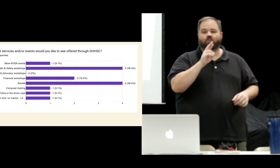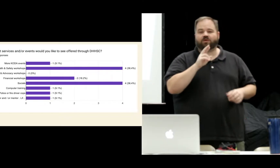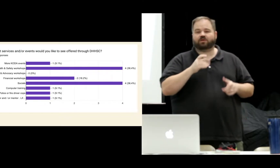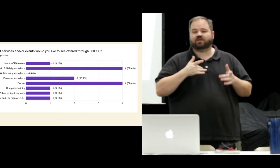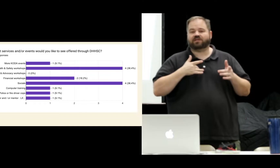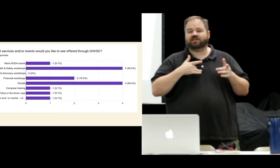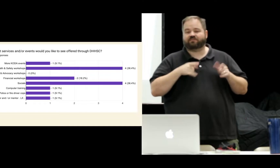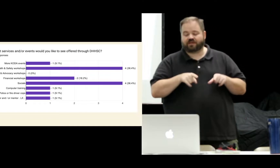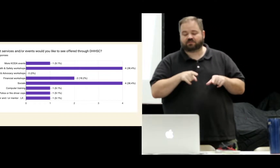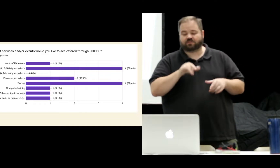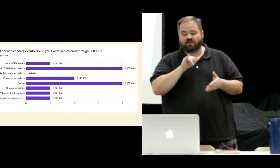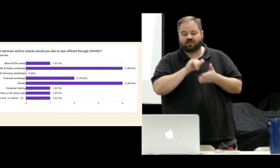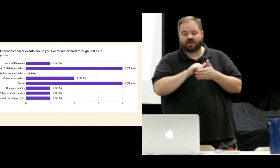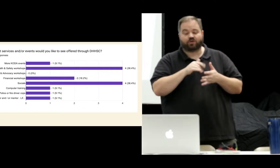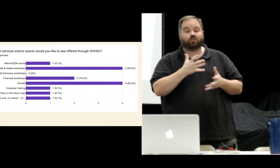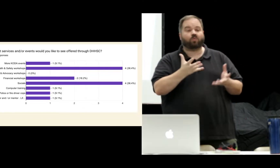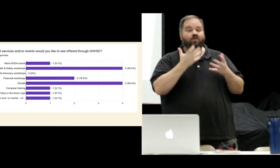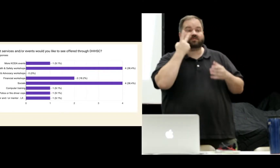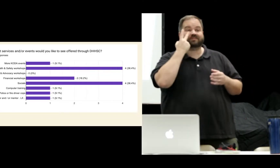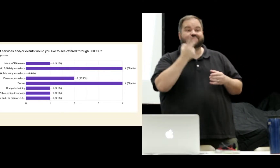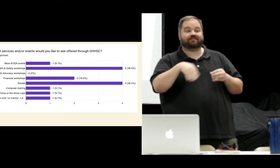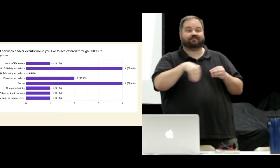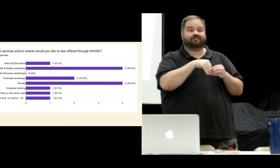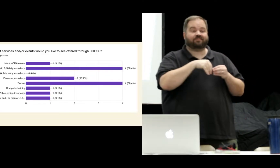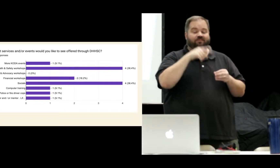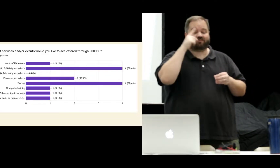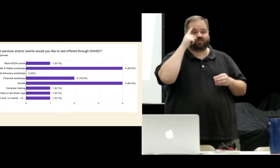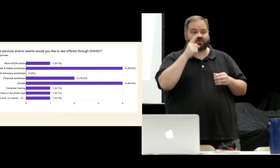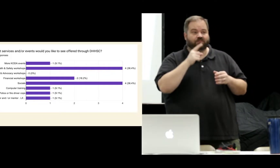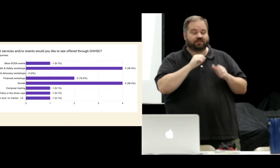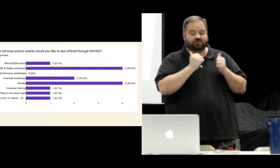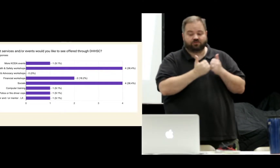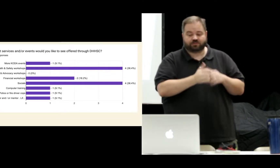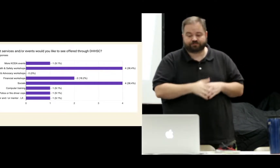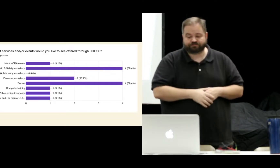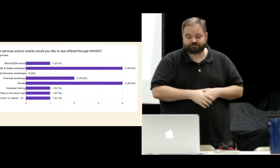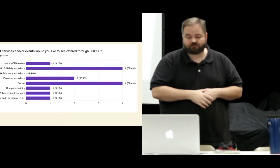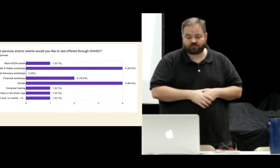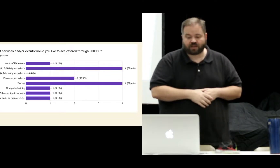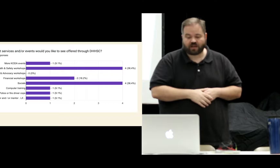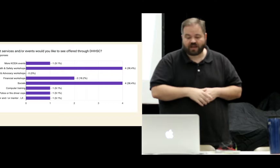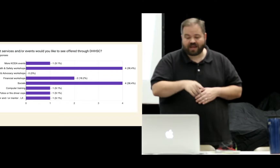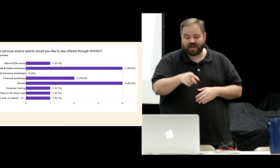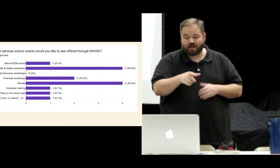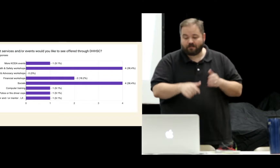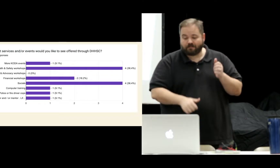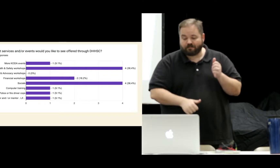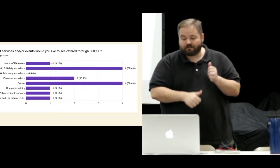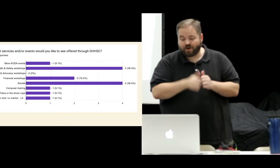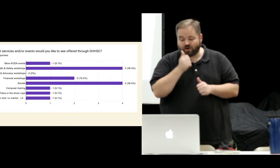Services. Now, the other question focused on what services and or events would you like to see offered